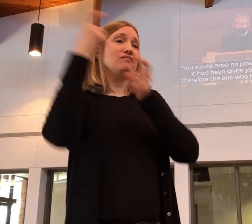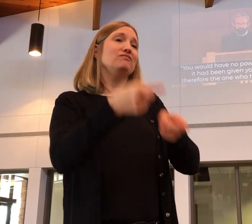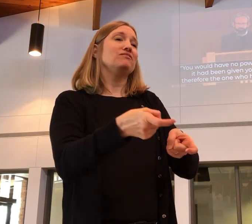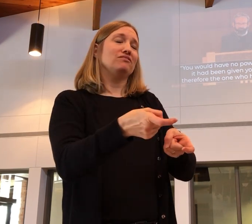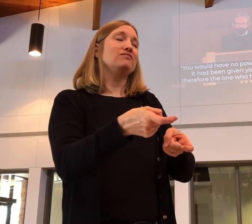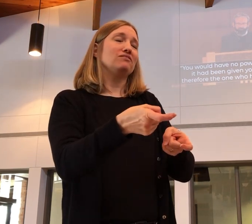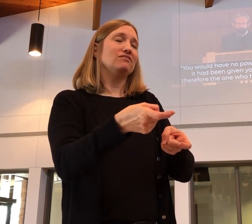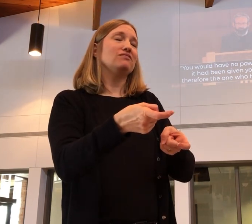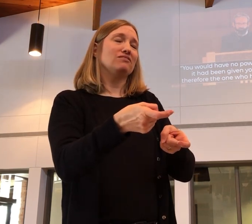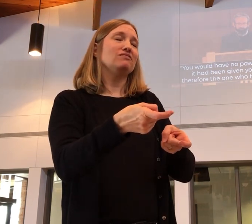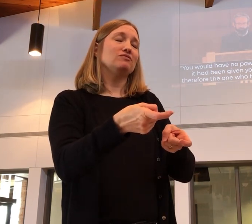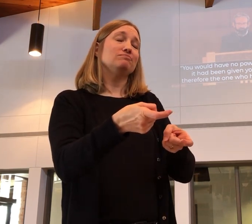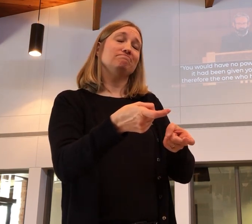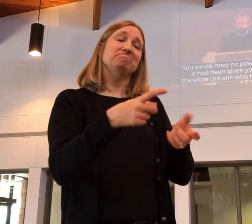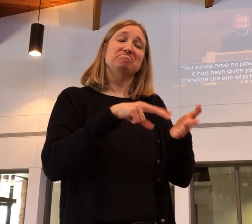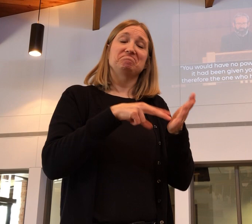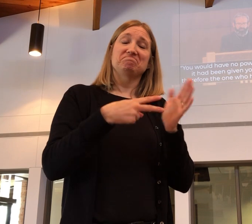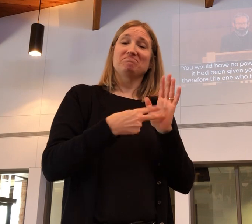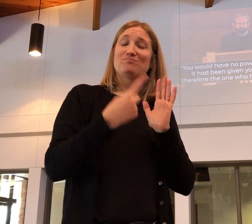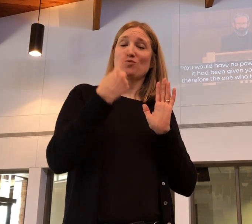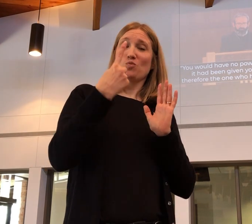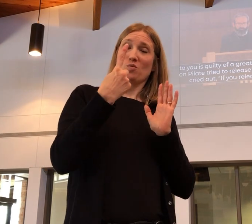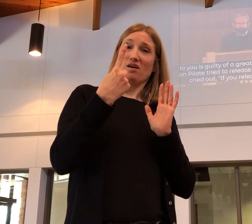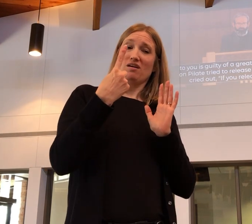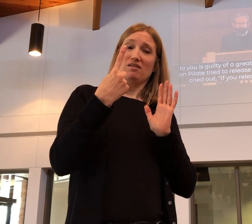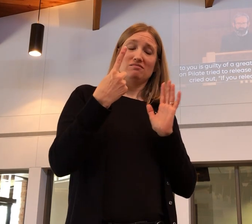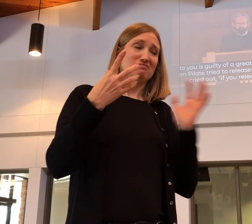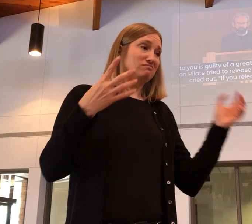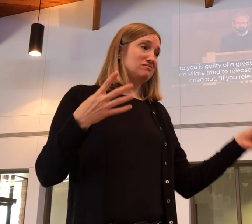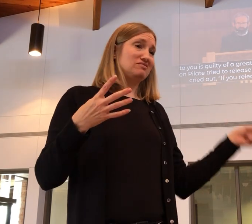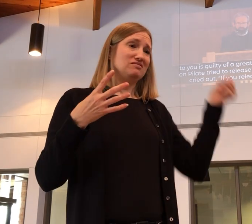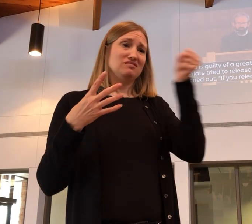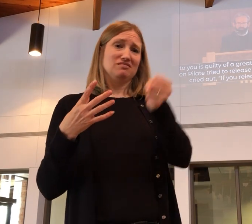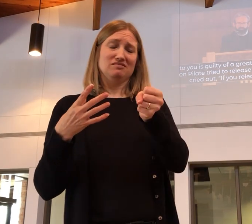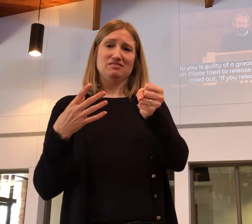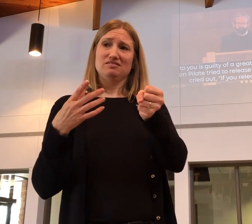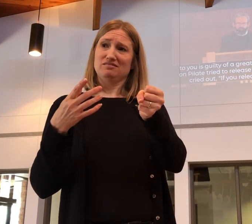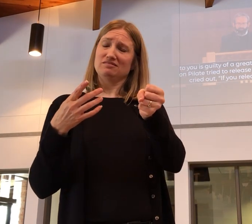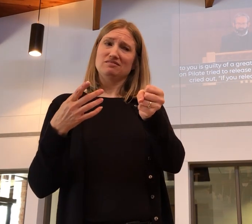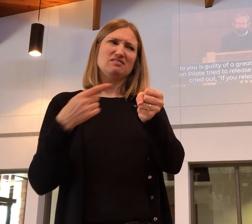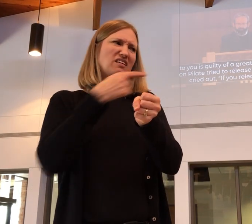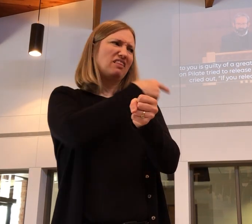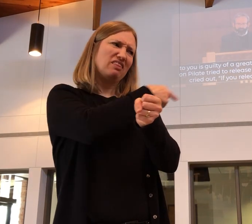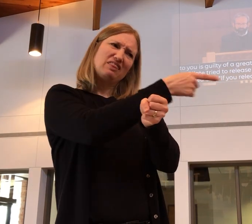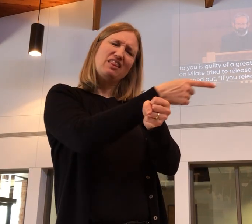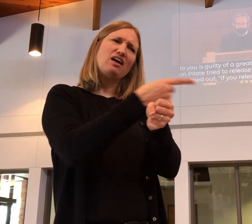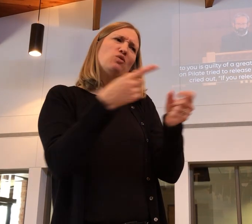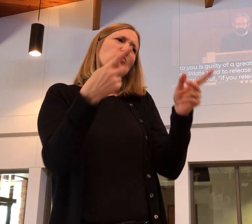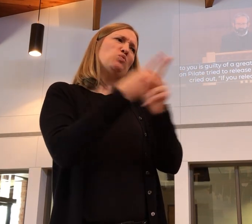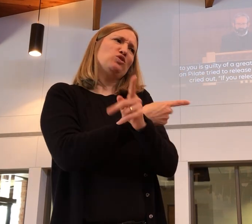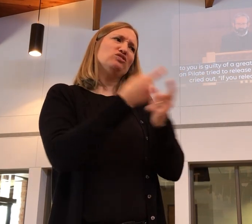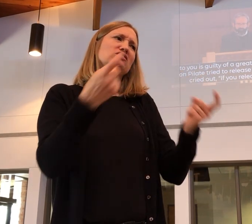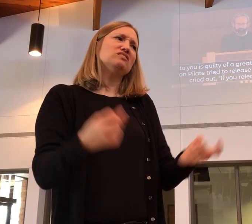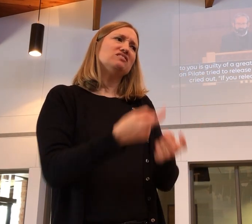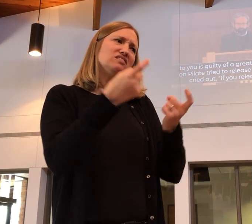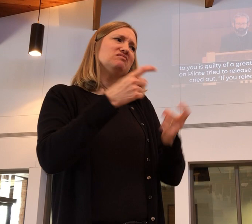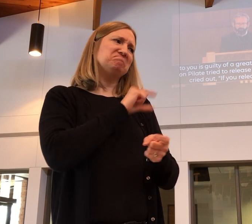above. Therefore, the one who handed me over to you is guilty of a greater sin."